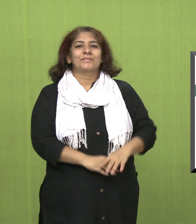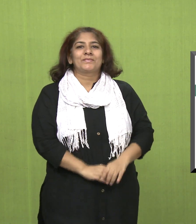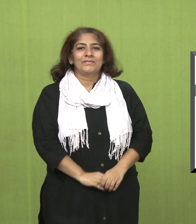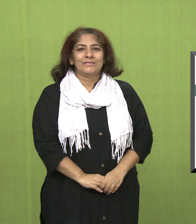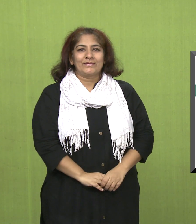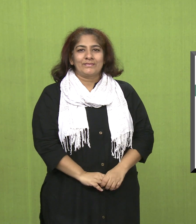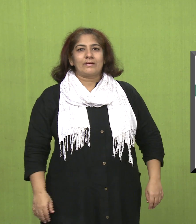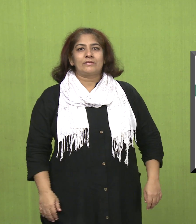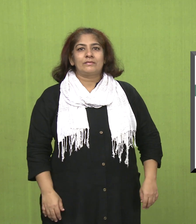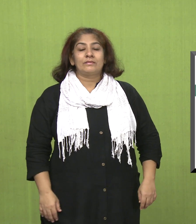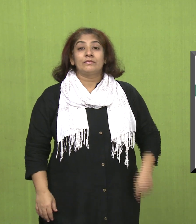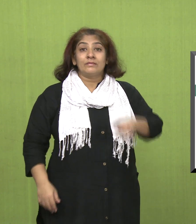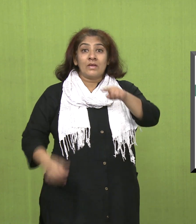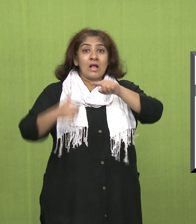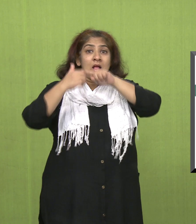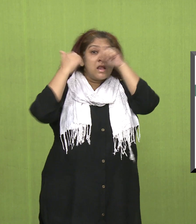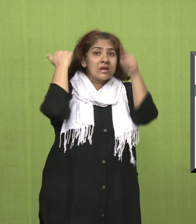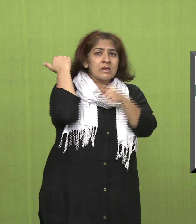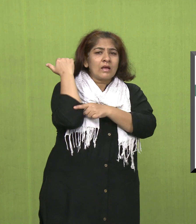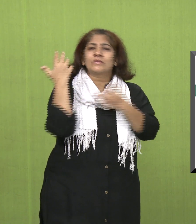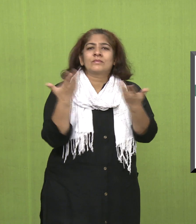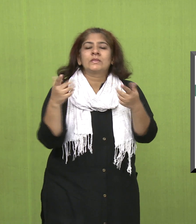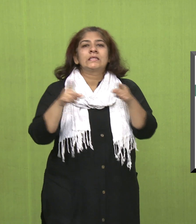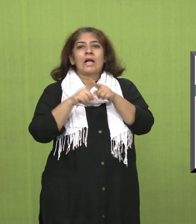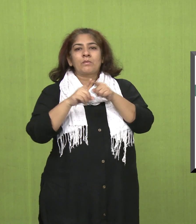work. And the fifth one is the last one,